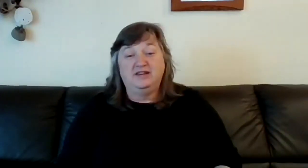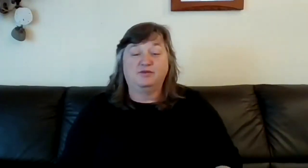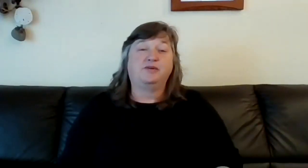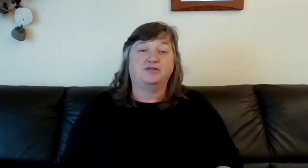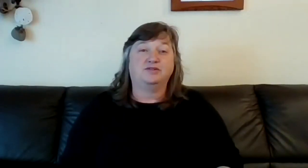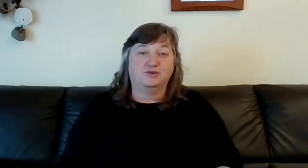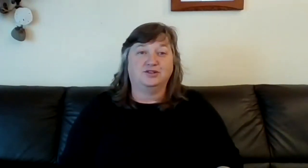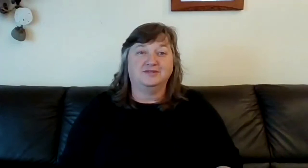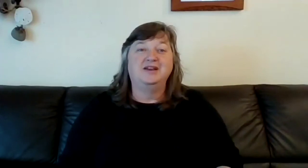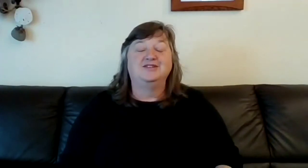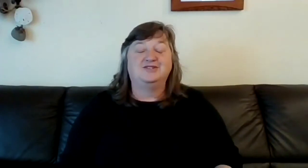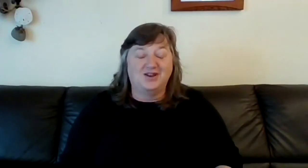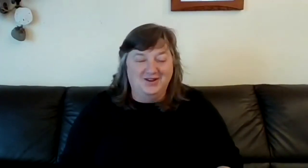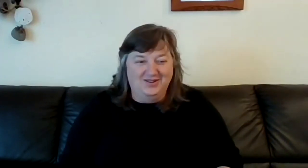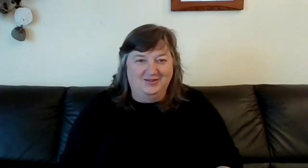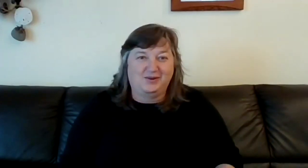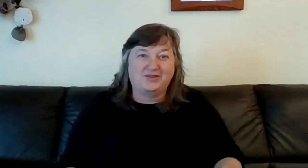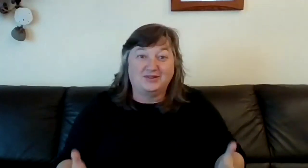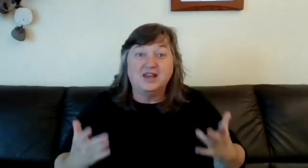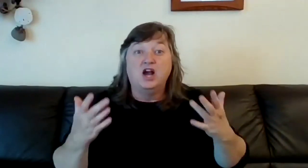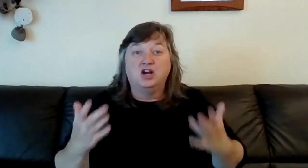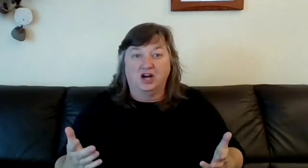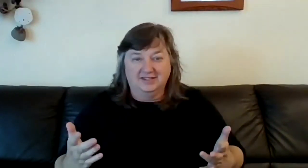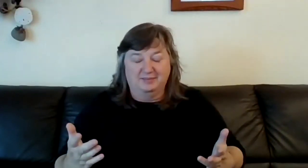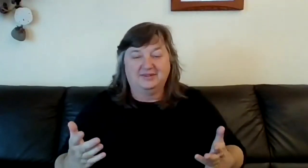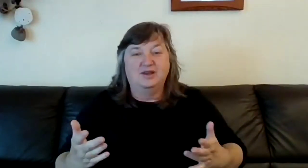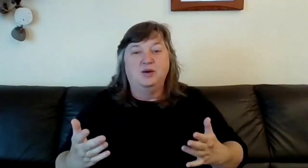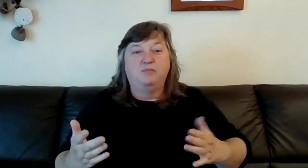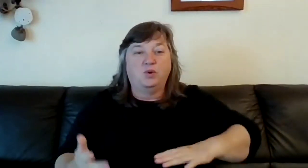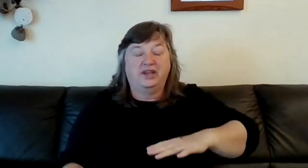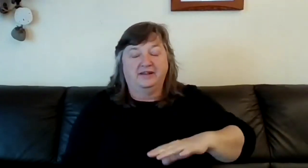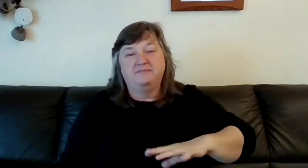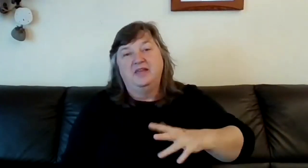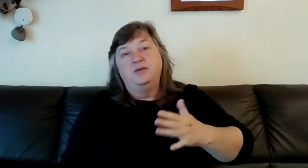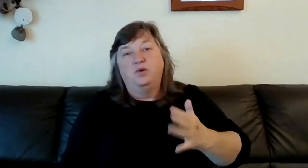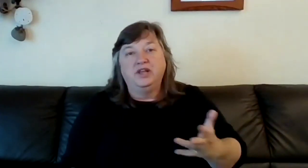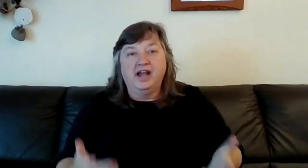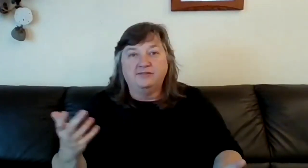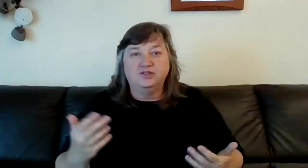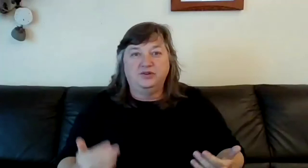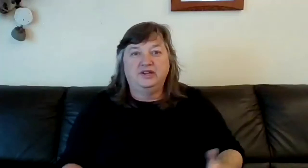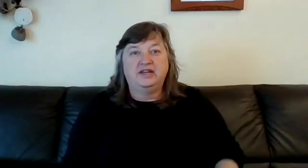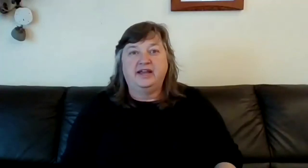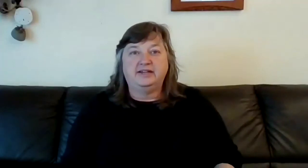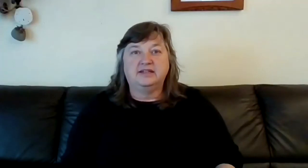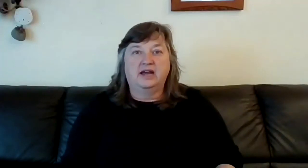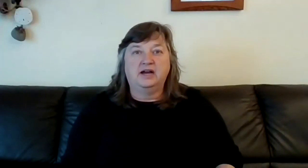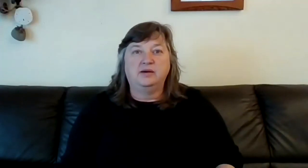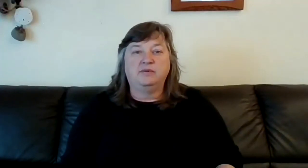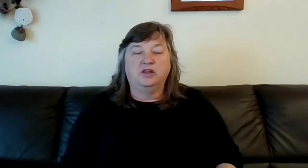need for both of those words. So both of those concepts. Morning, afternoon, and night, along